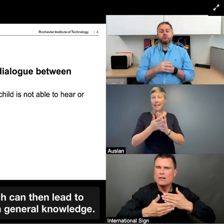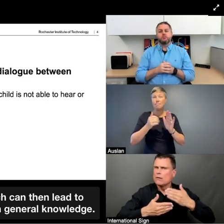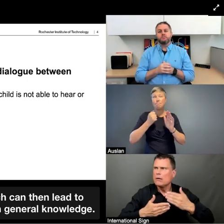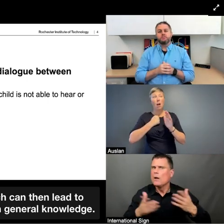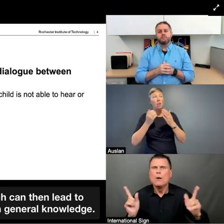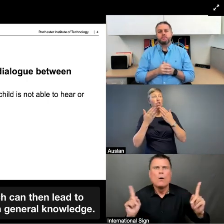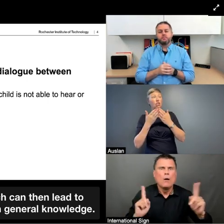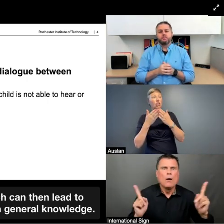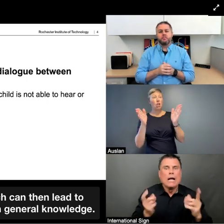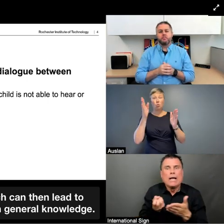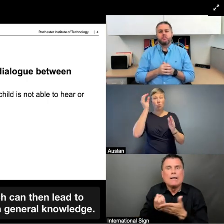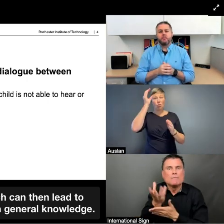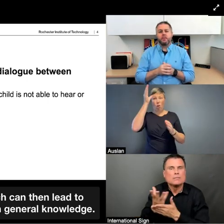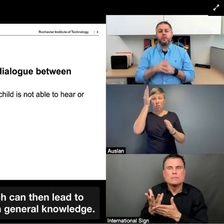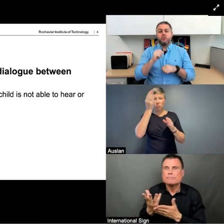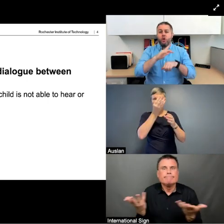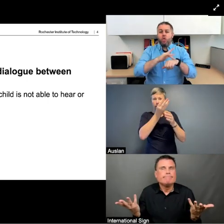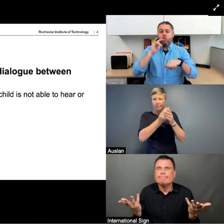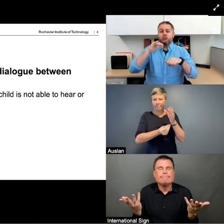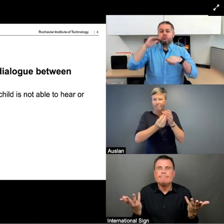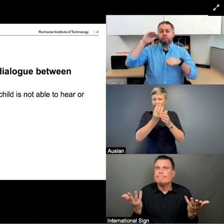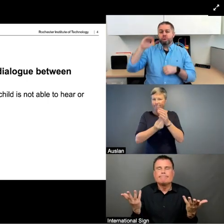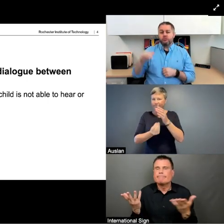to gaps in general knowledge.